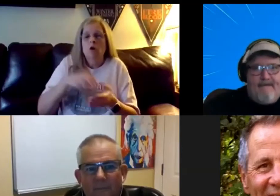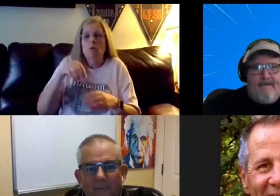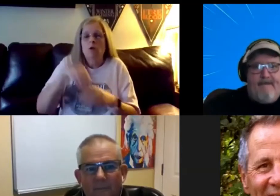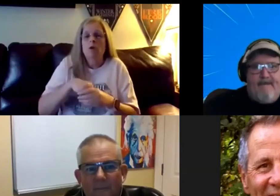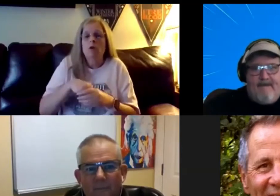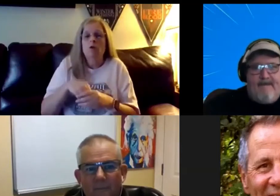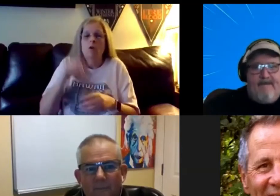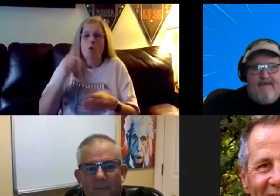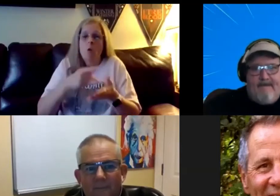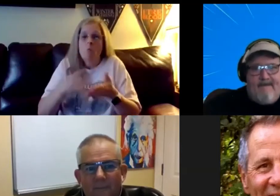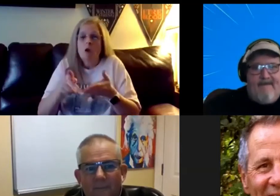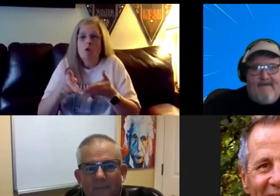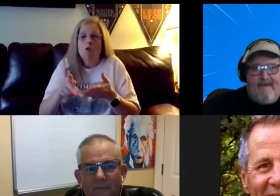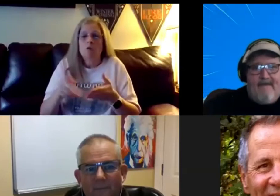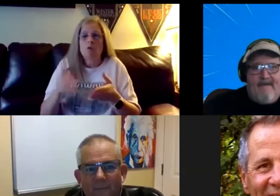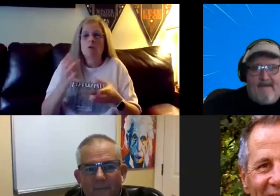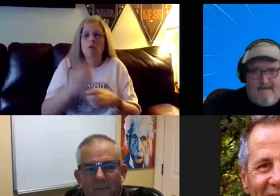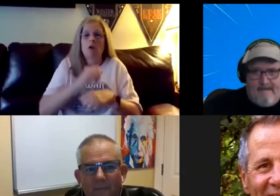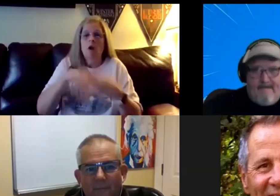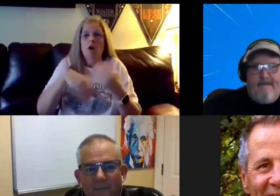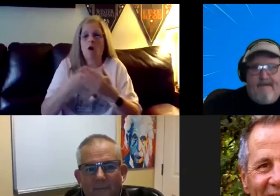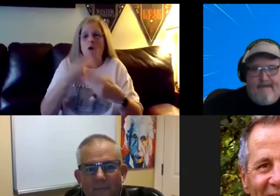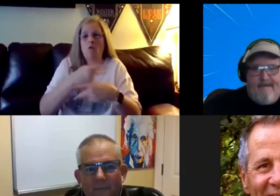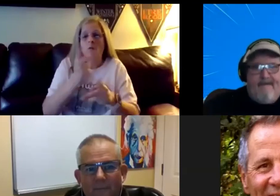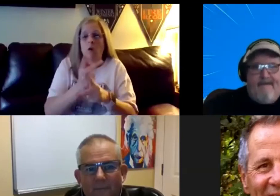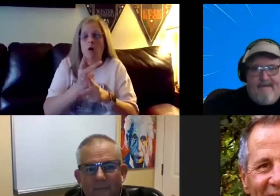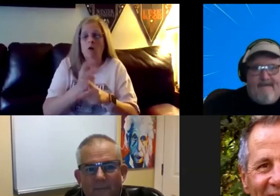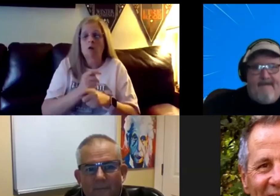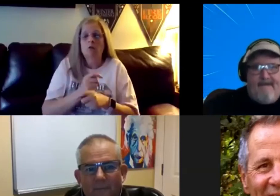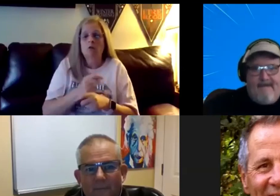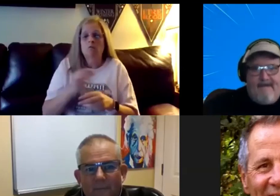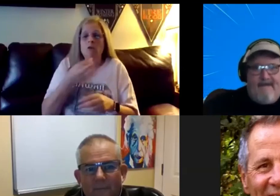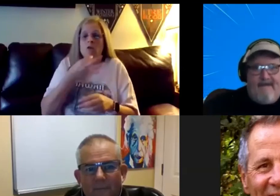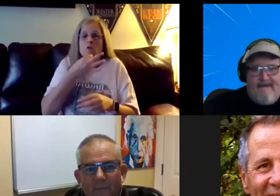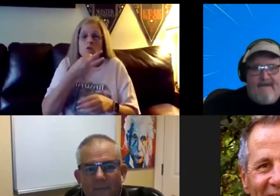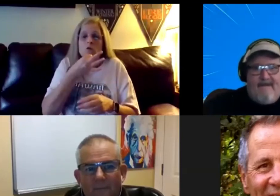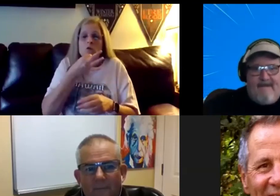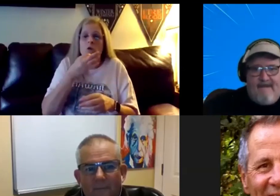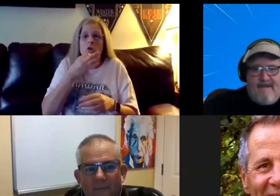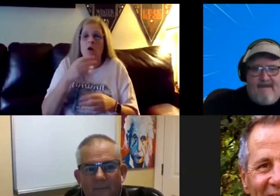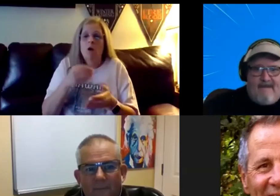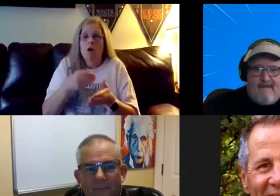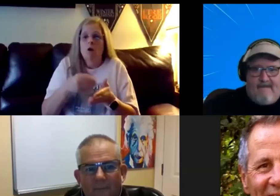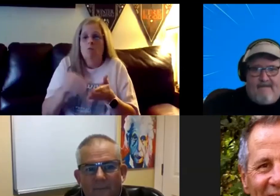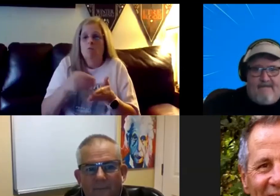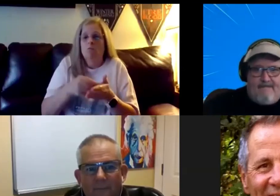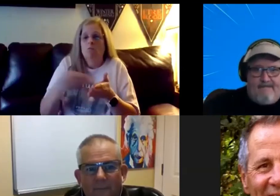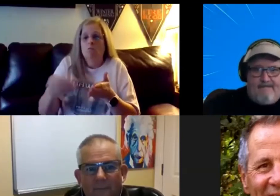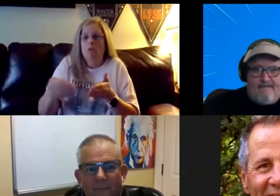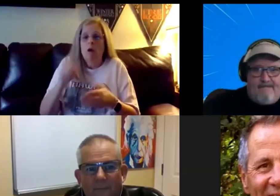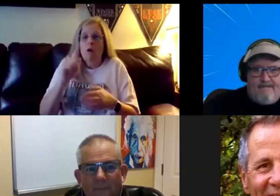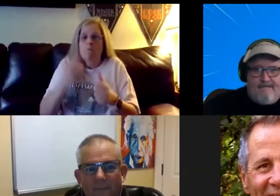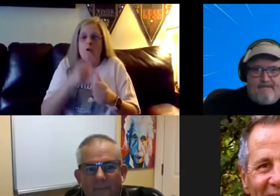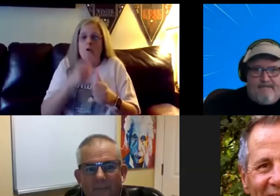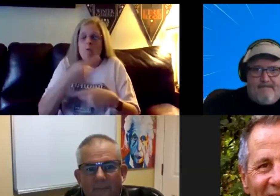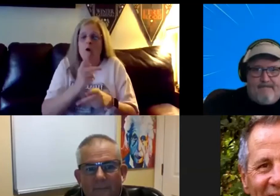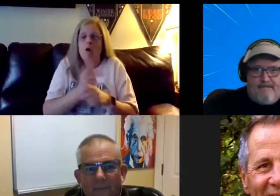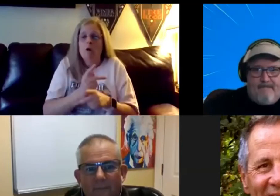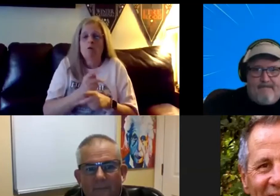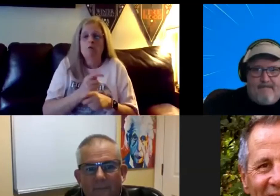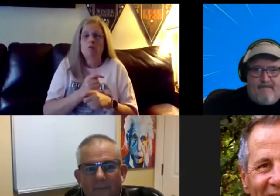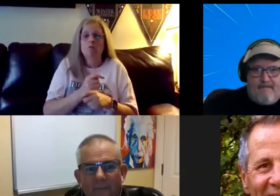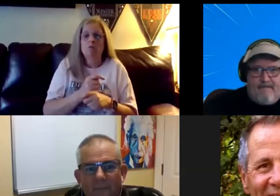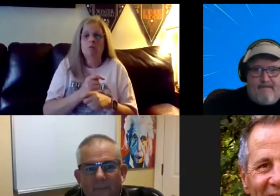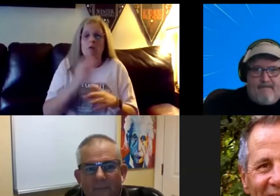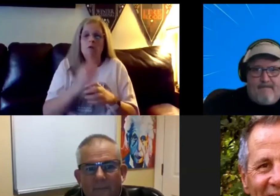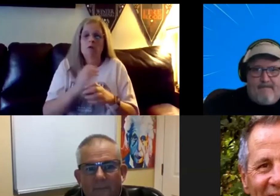one payment, we'll get all of the products. As soon as we purchase that first product, okay, we don't just get